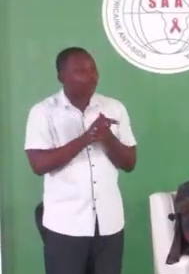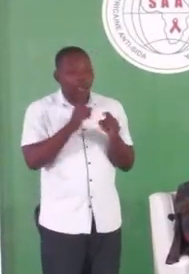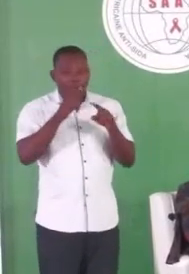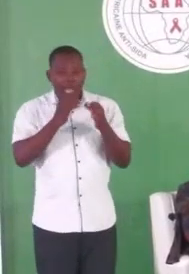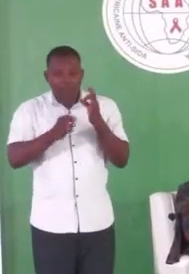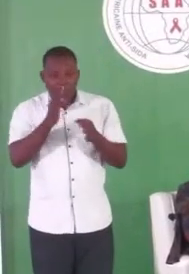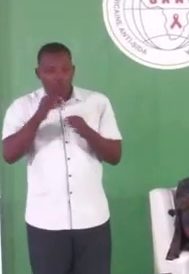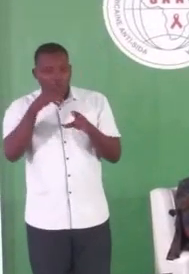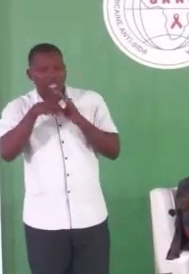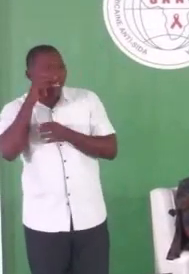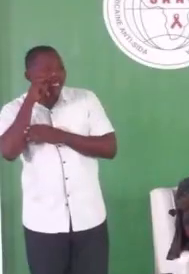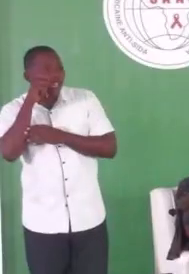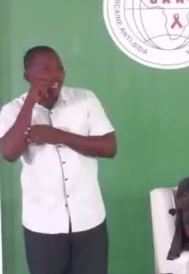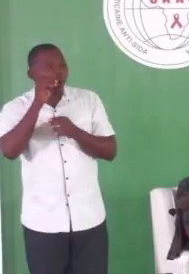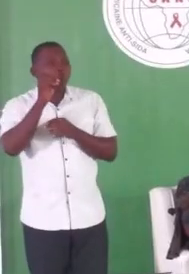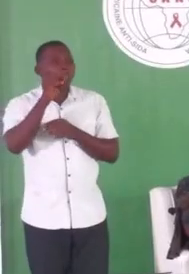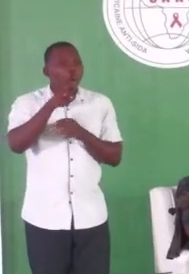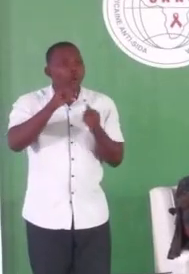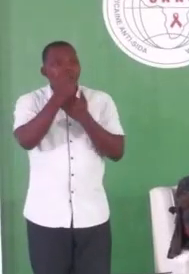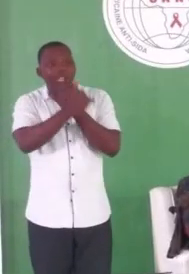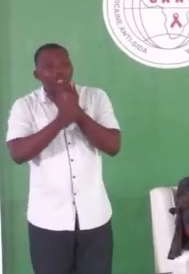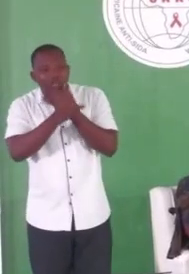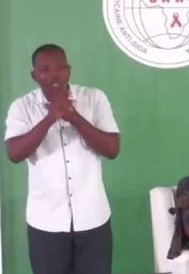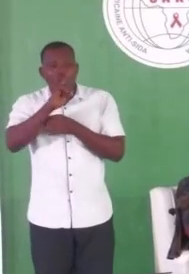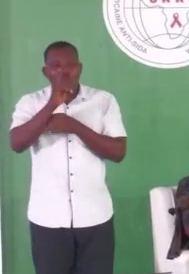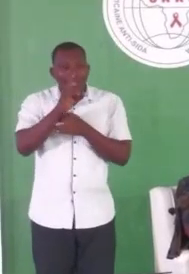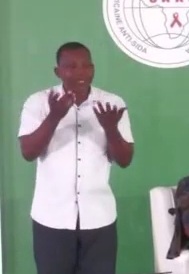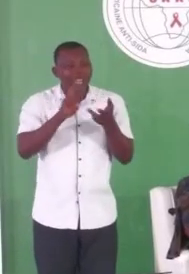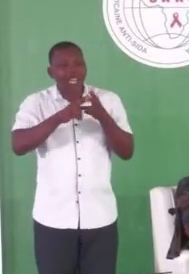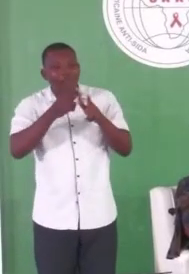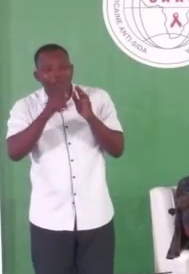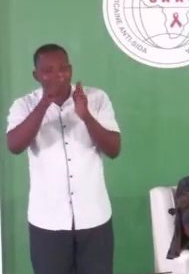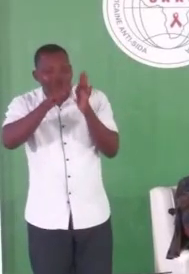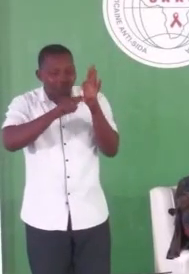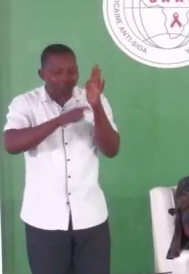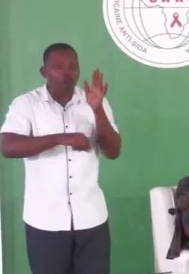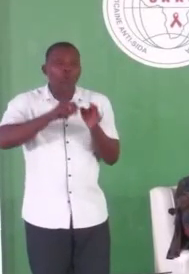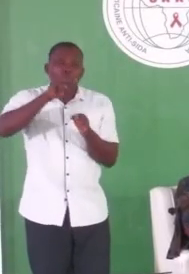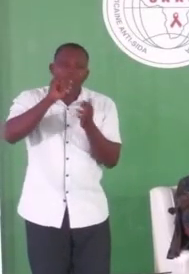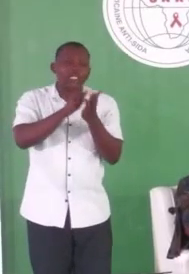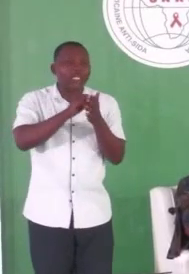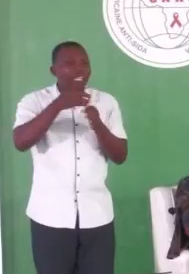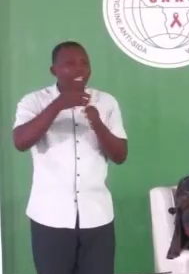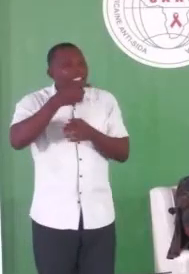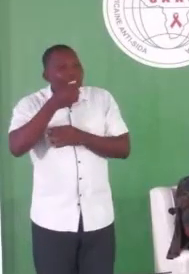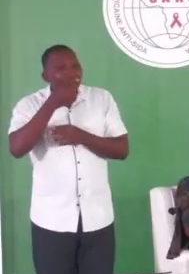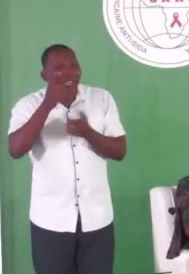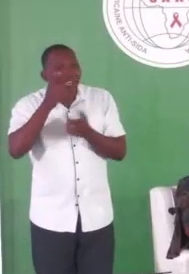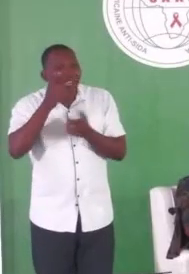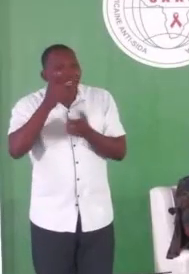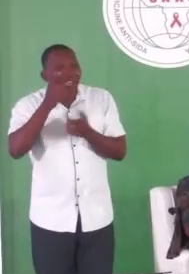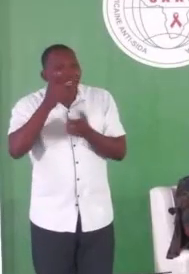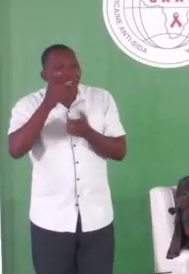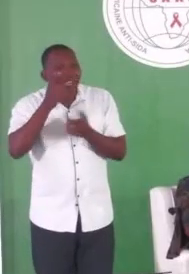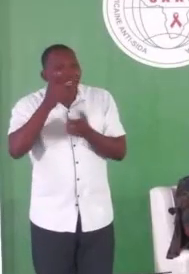in this region where coverage rates are much lower, you need that data in order to be able to inform the way in which